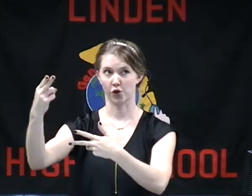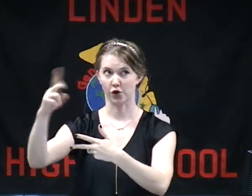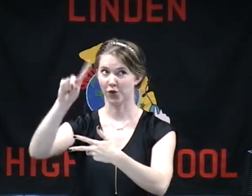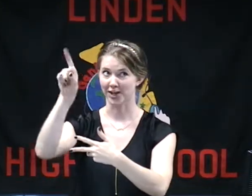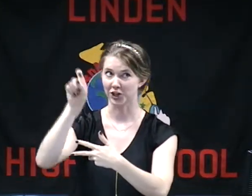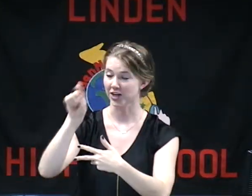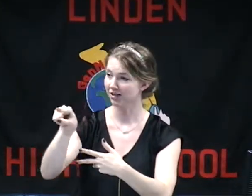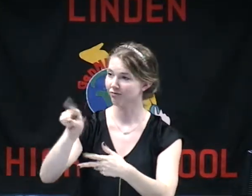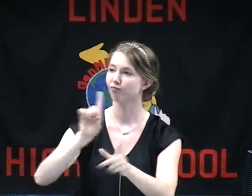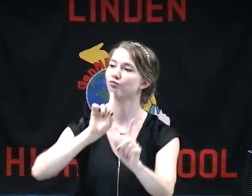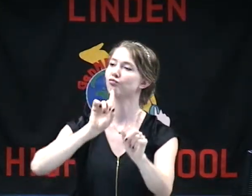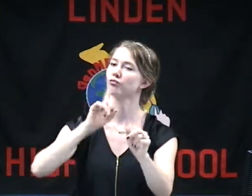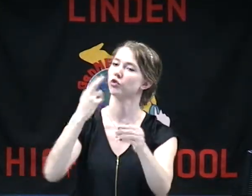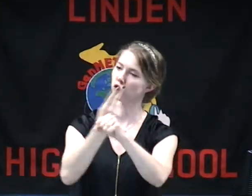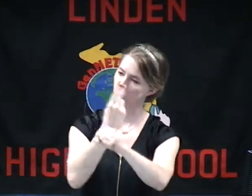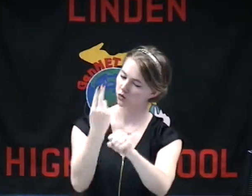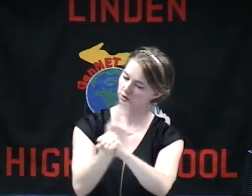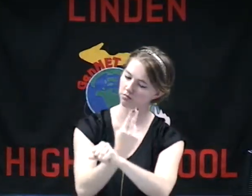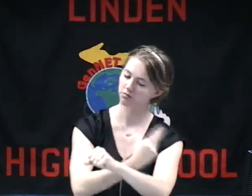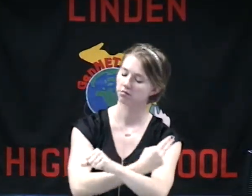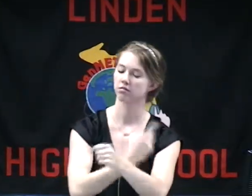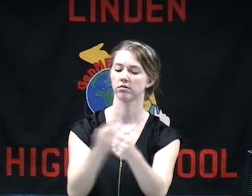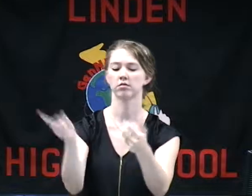Rhetorical question, use.